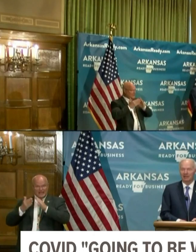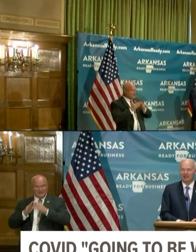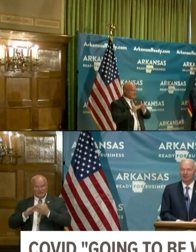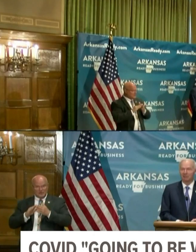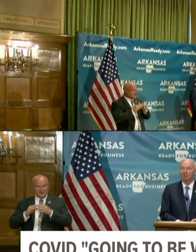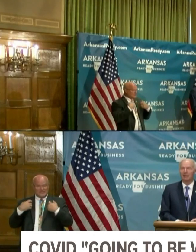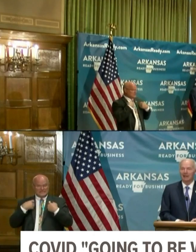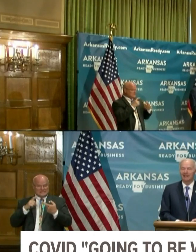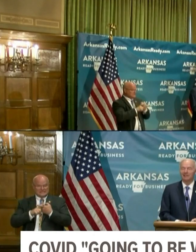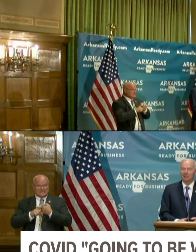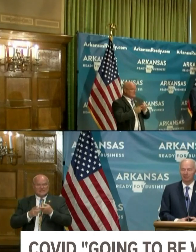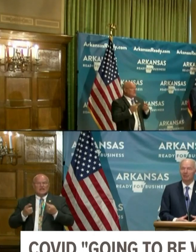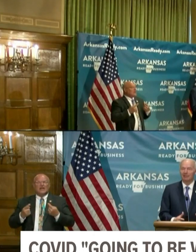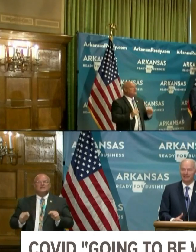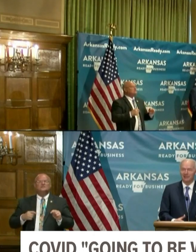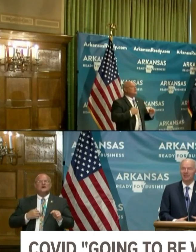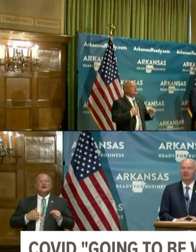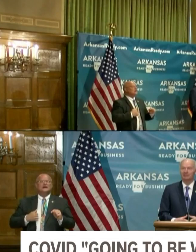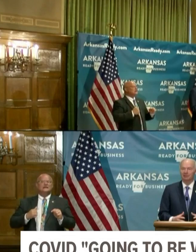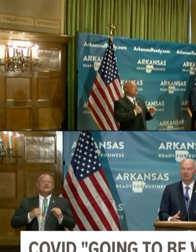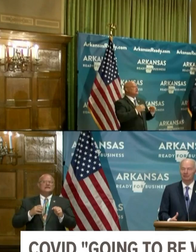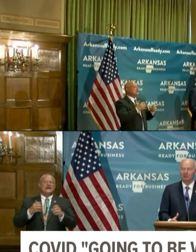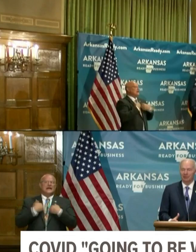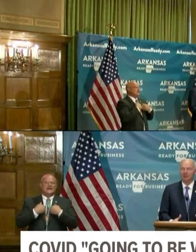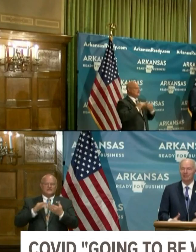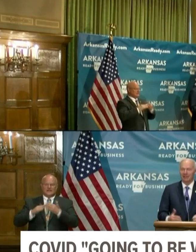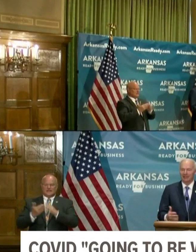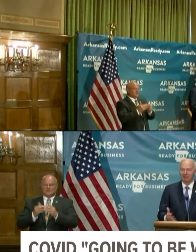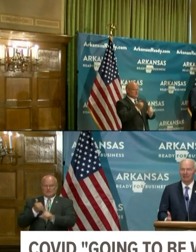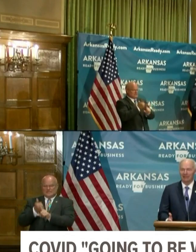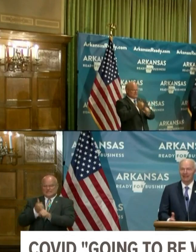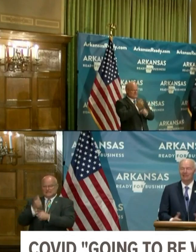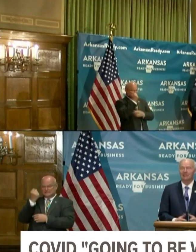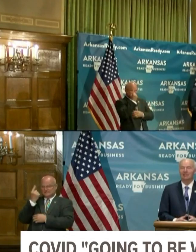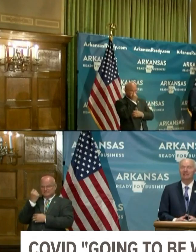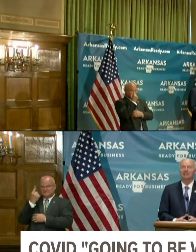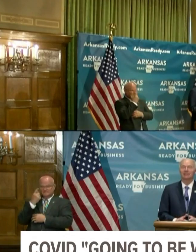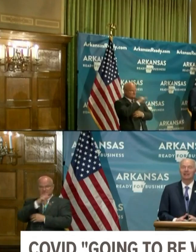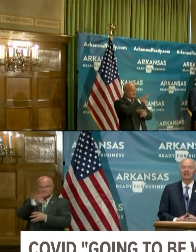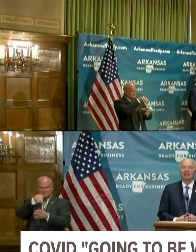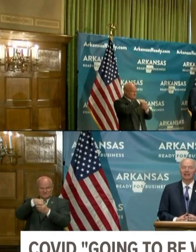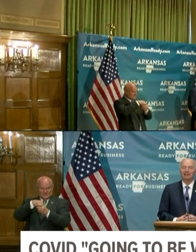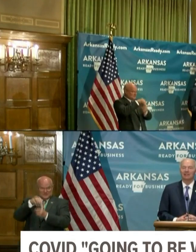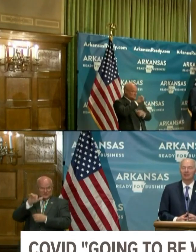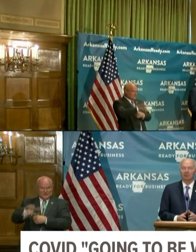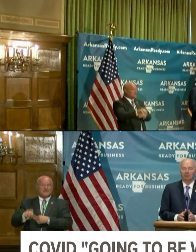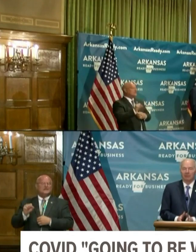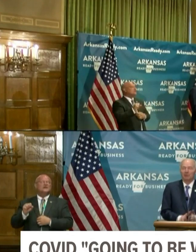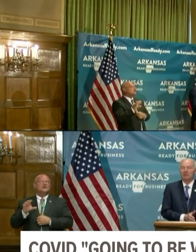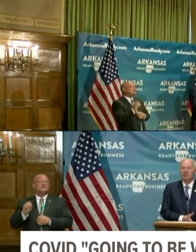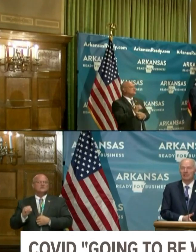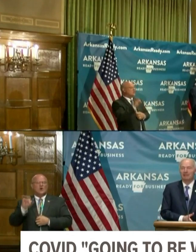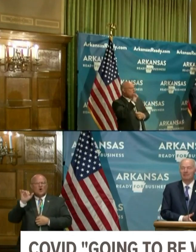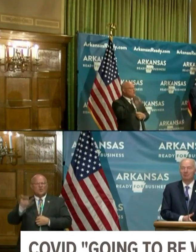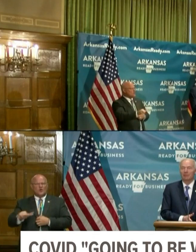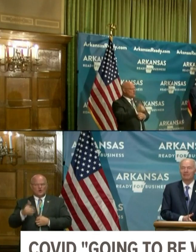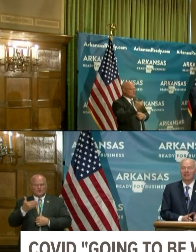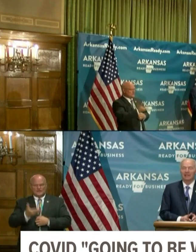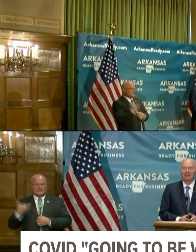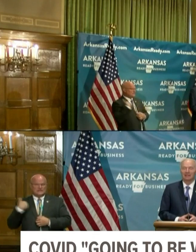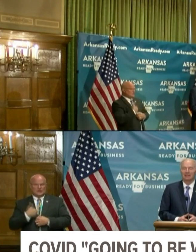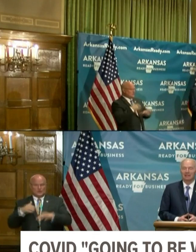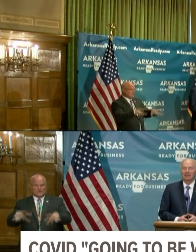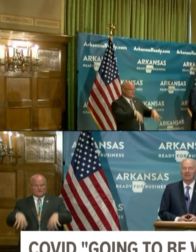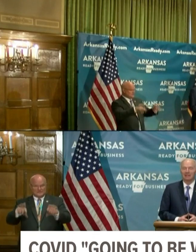We're trying to mobilize the community itself to understand and be engaged in this. And so those are the steps that we